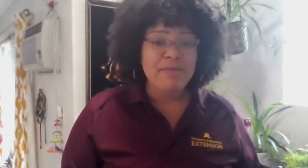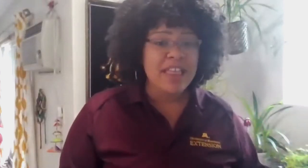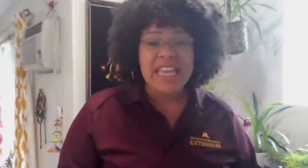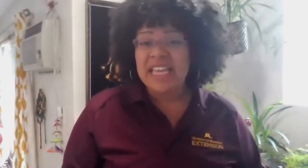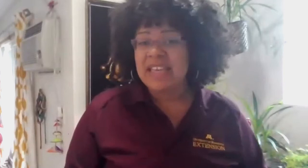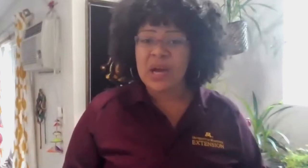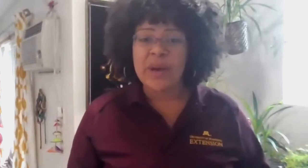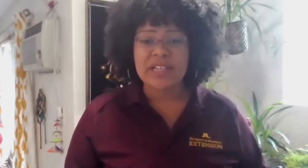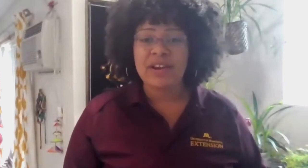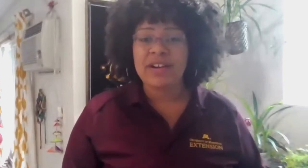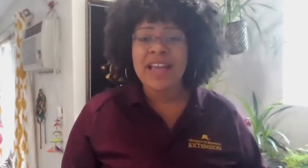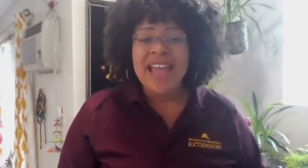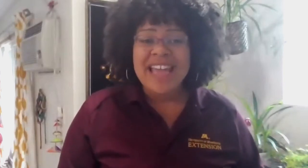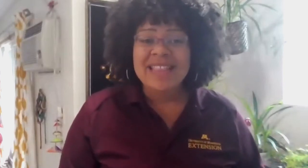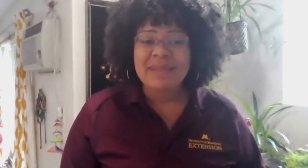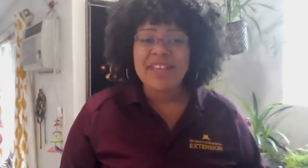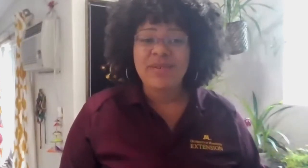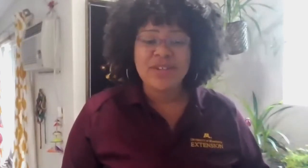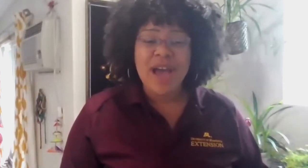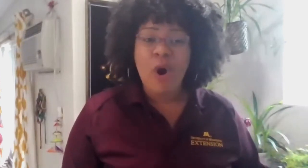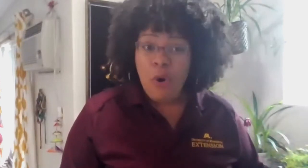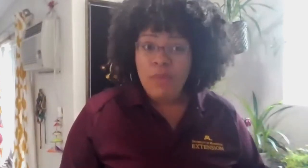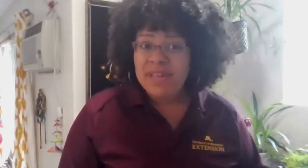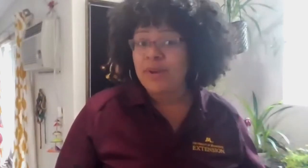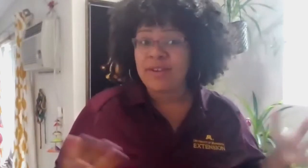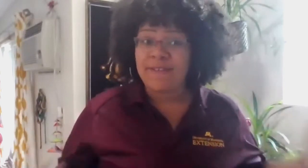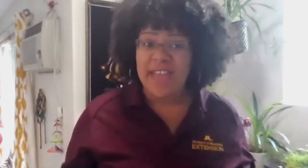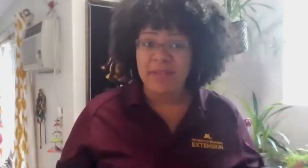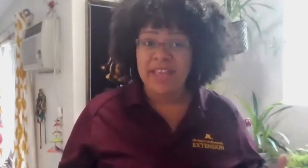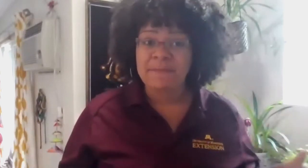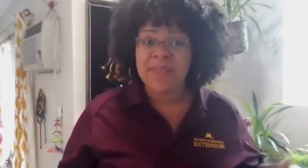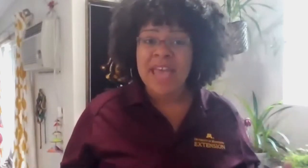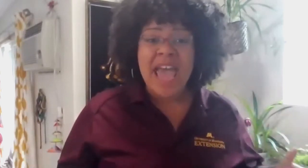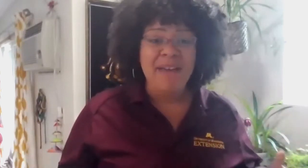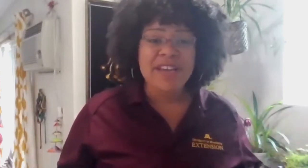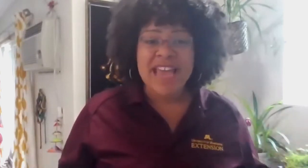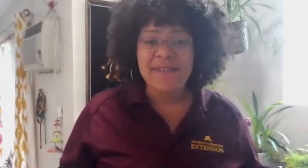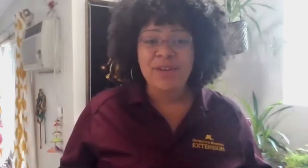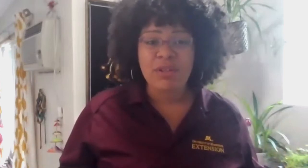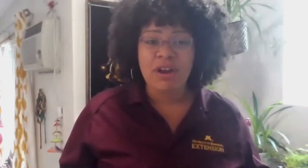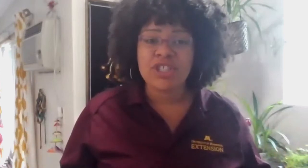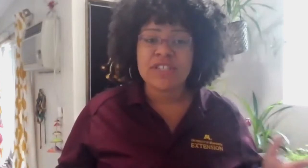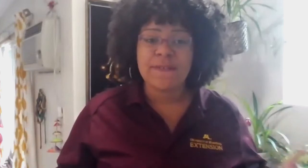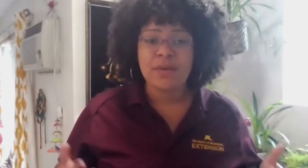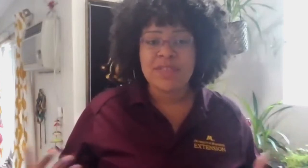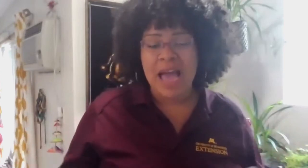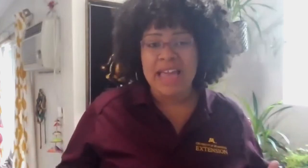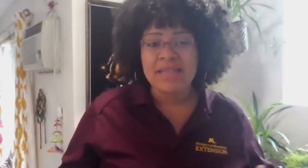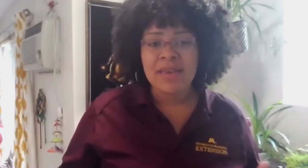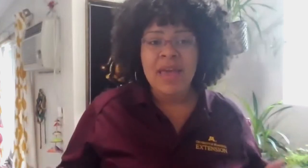really easy and quick to learn, and it's something you can do at home and with your family. Every day, if you learn just a few signs,